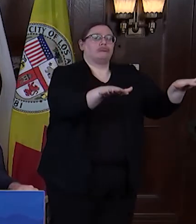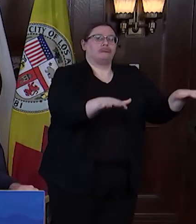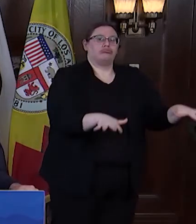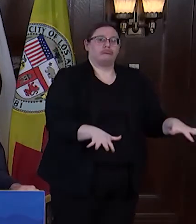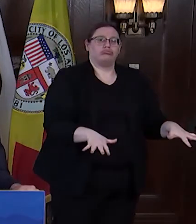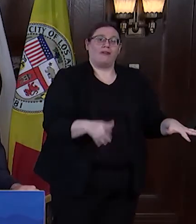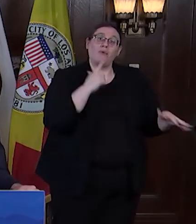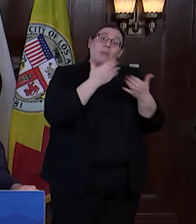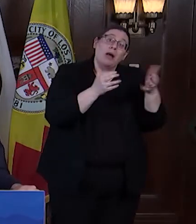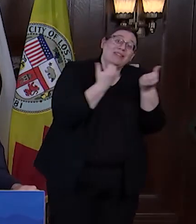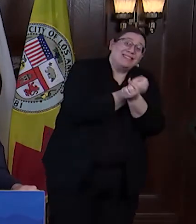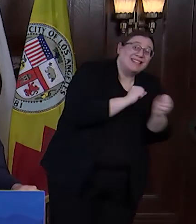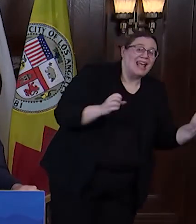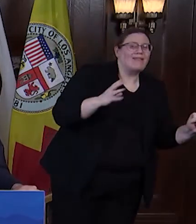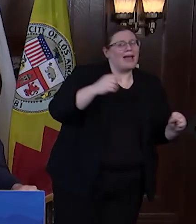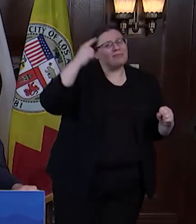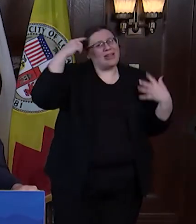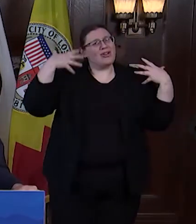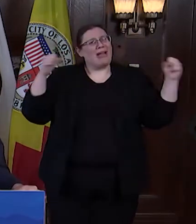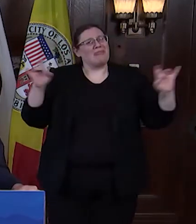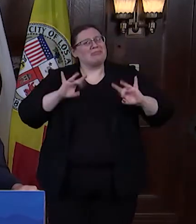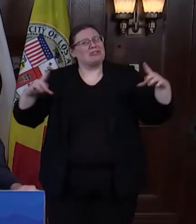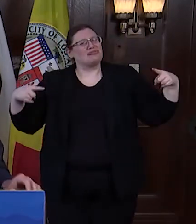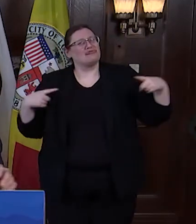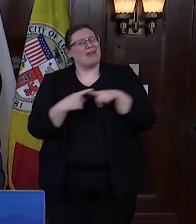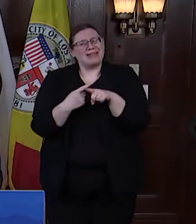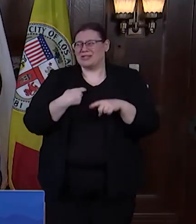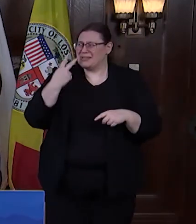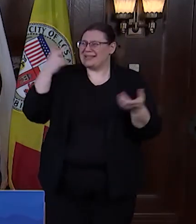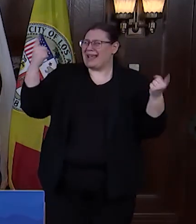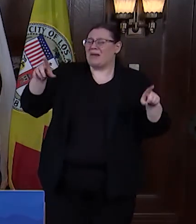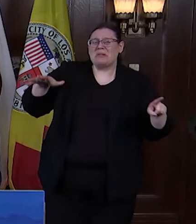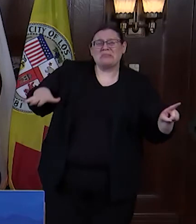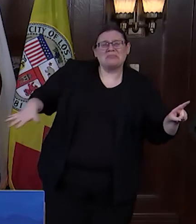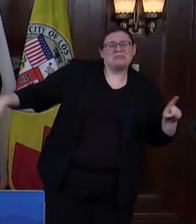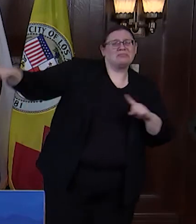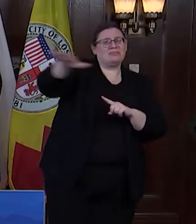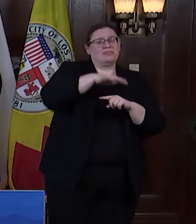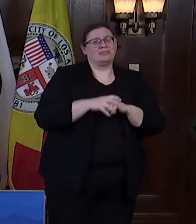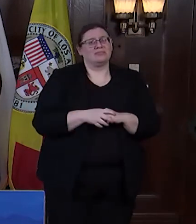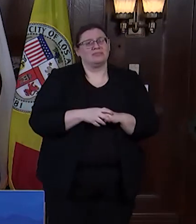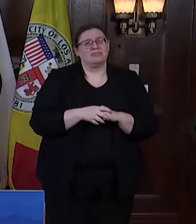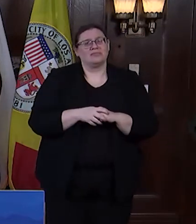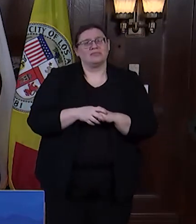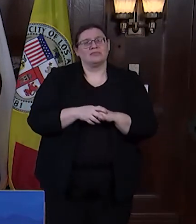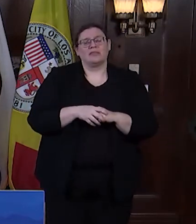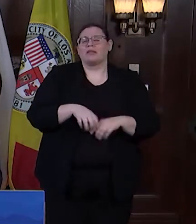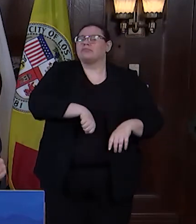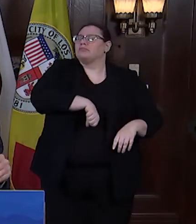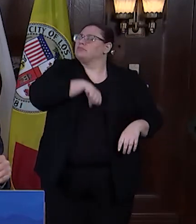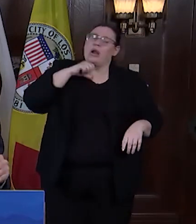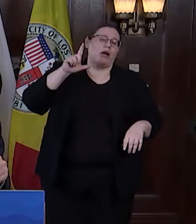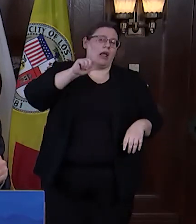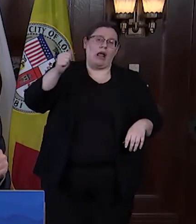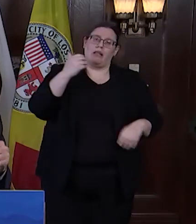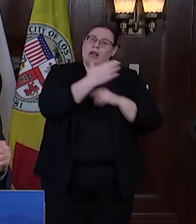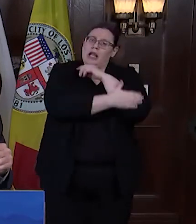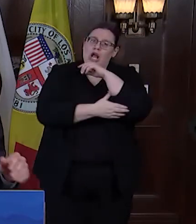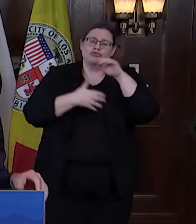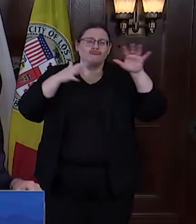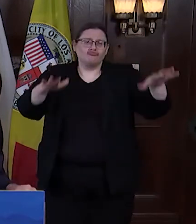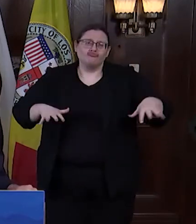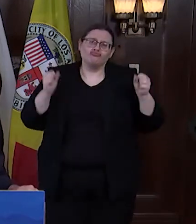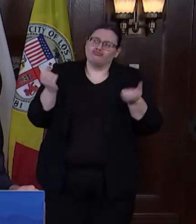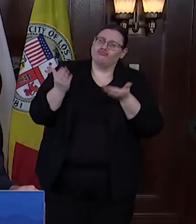concern, but really a mental health crisis that we see all over our streets. I'm so proud of the county. We've stepped up to offer